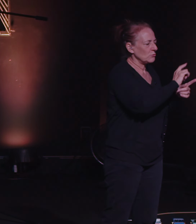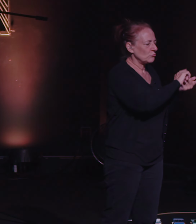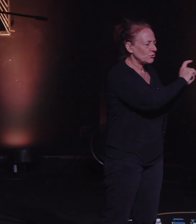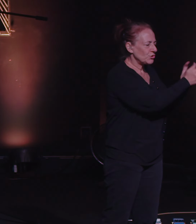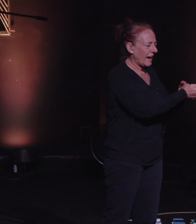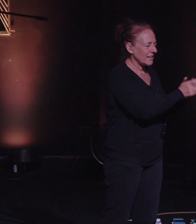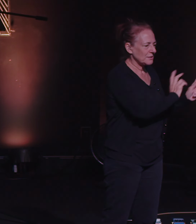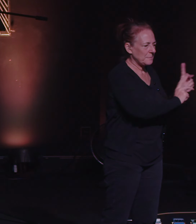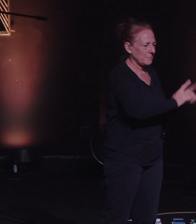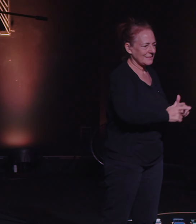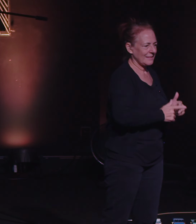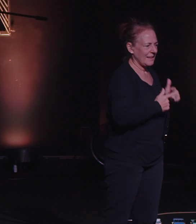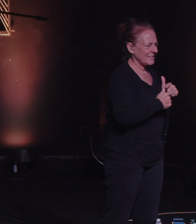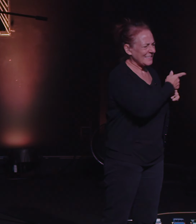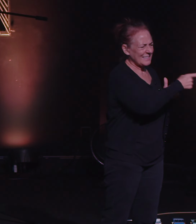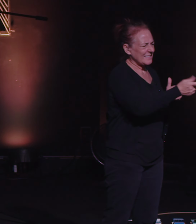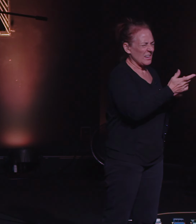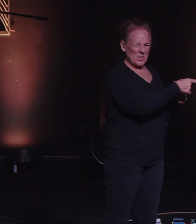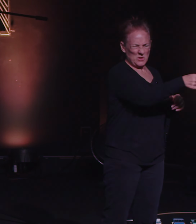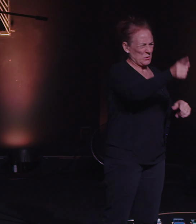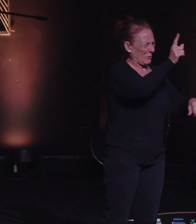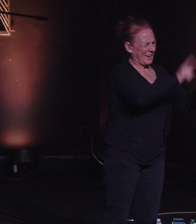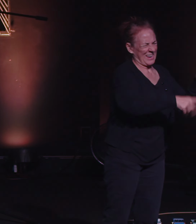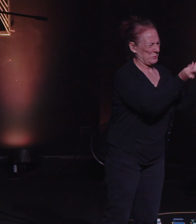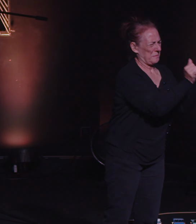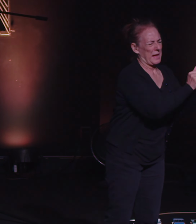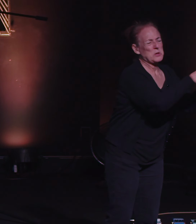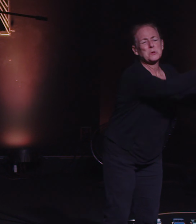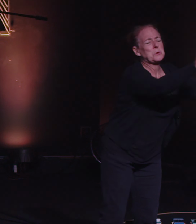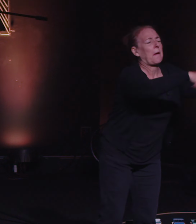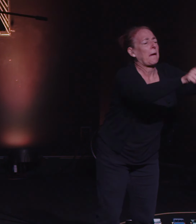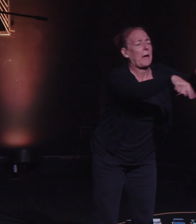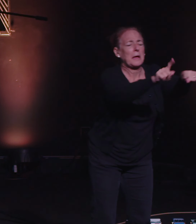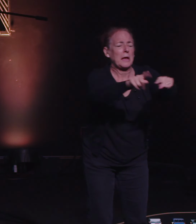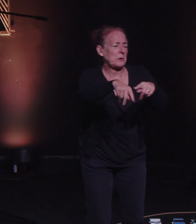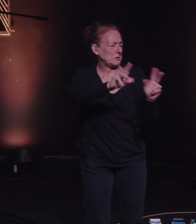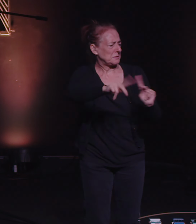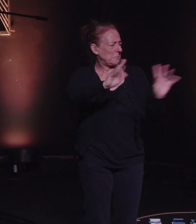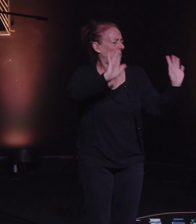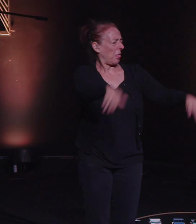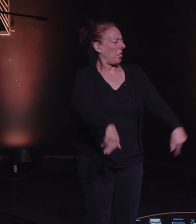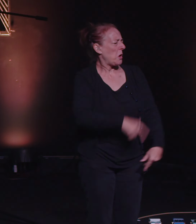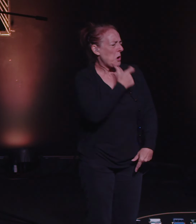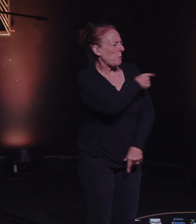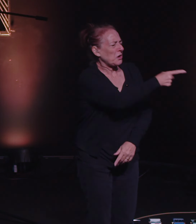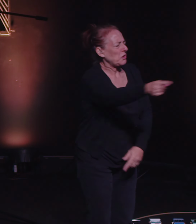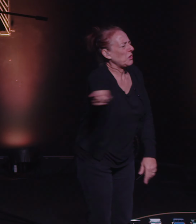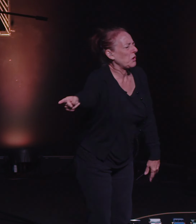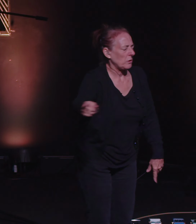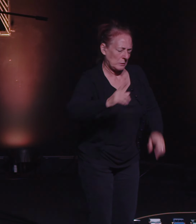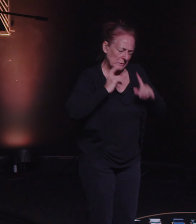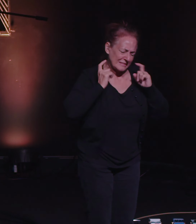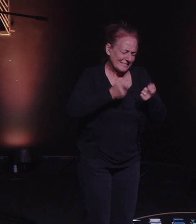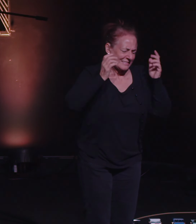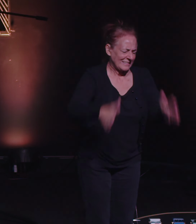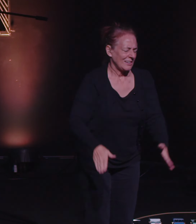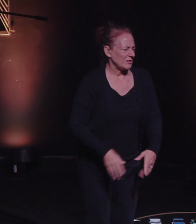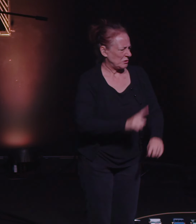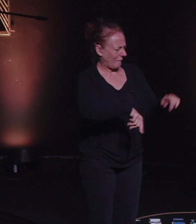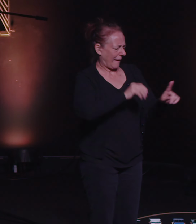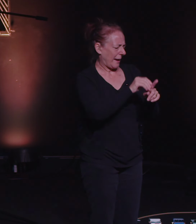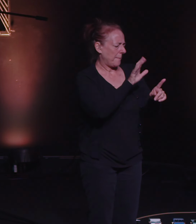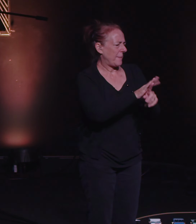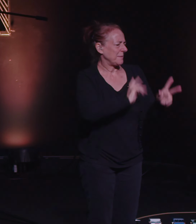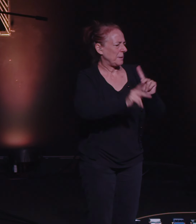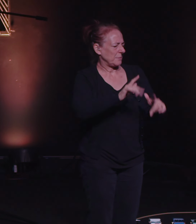change people's lives. He doesn't want you to believe that you can do any of that. Who are you? Who are you to believe that you can actually make an impact